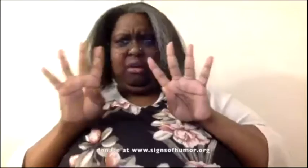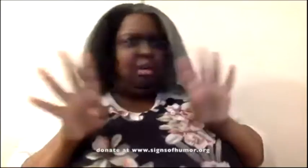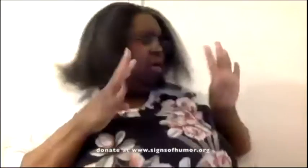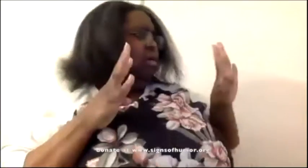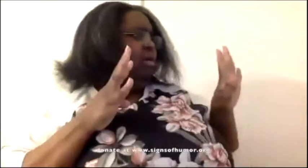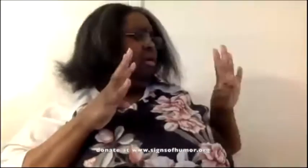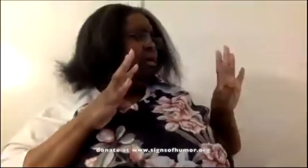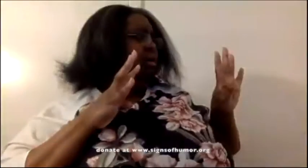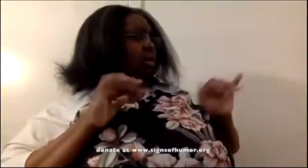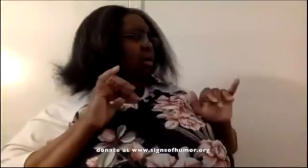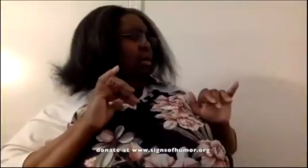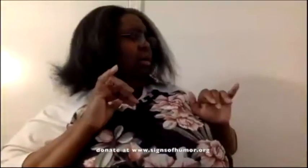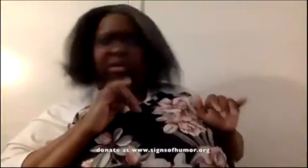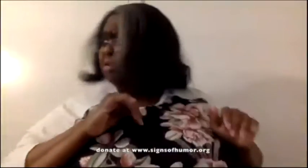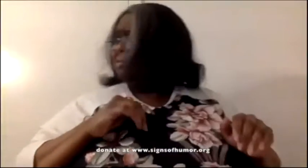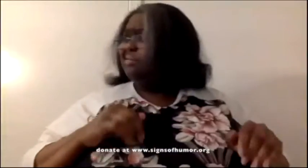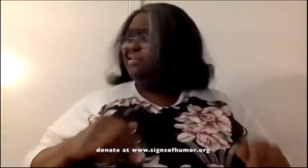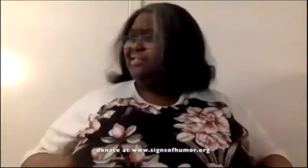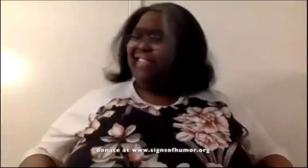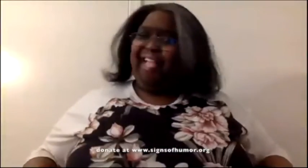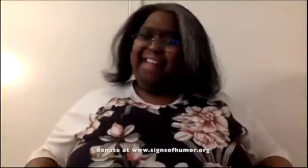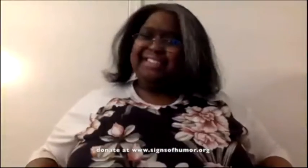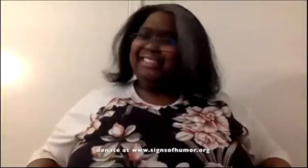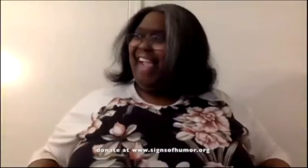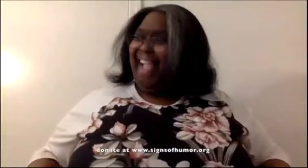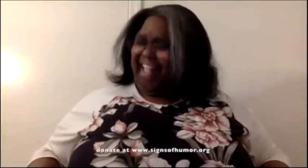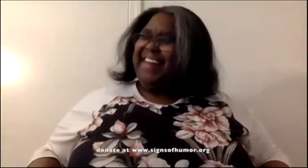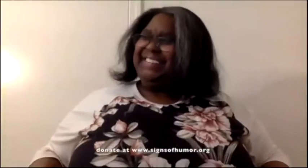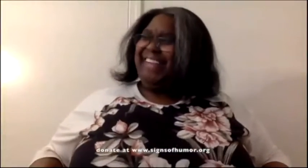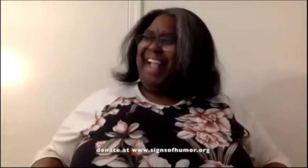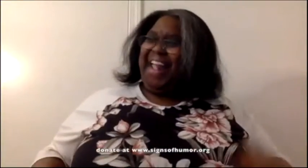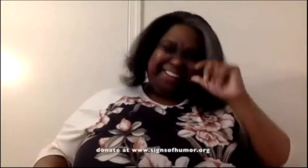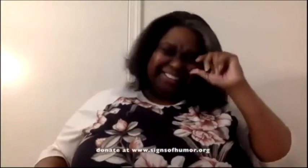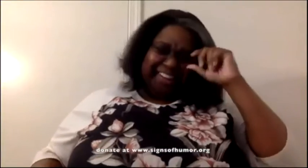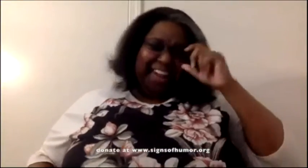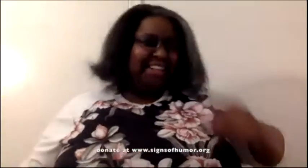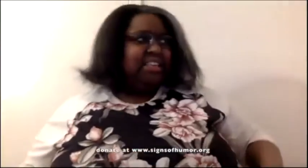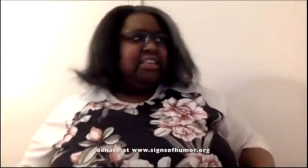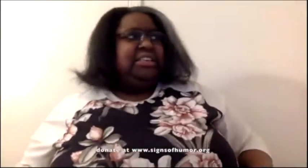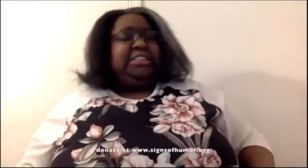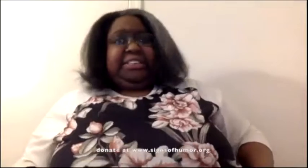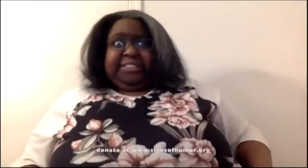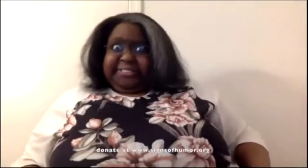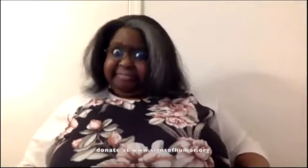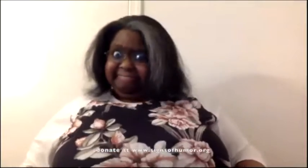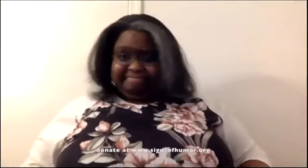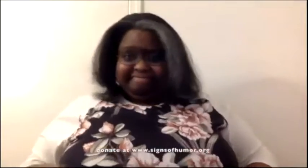falls down. Knocks himself out. Everybody's like, what just happened? How?